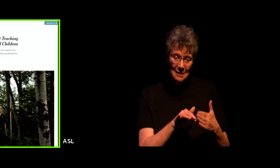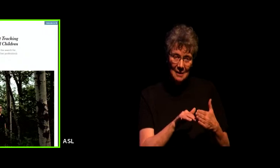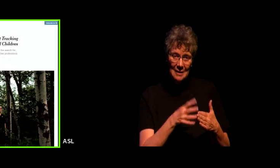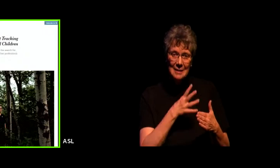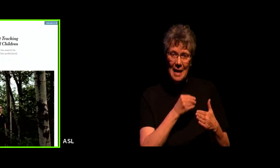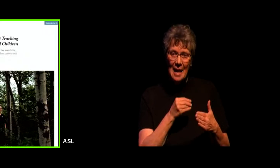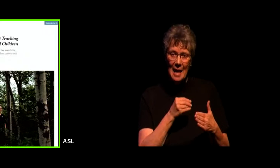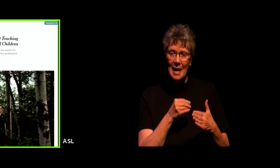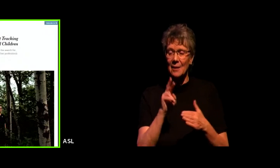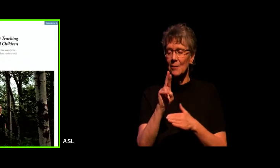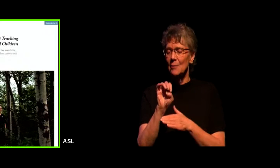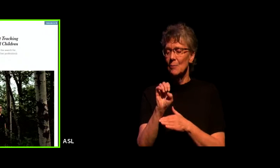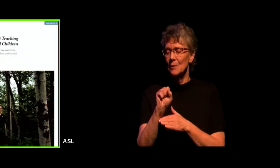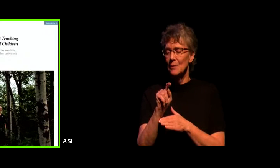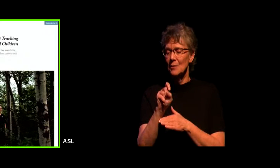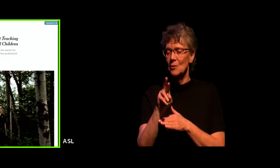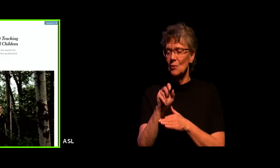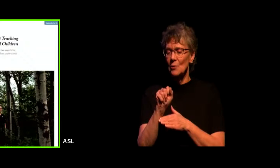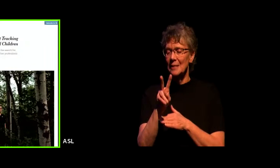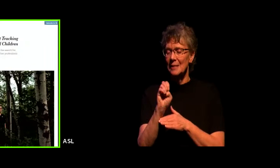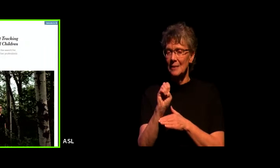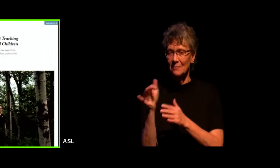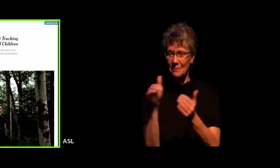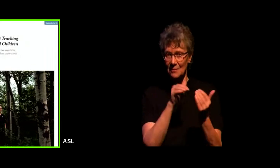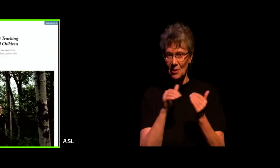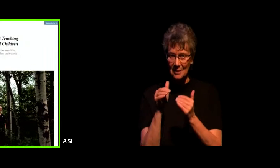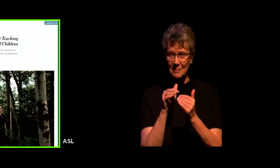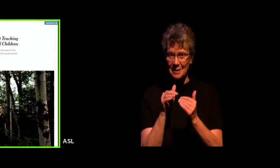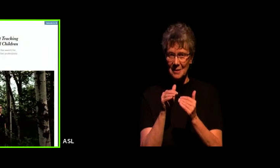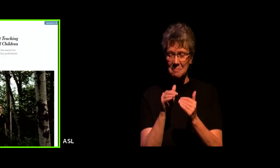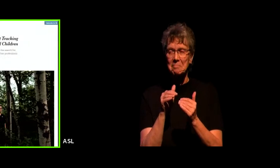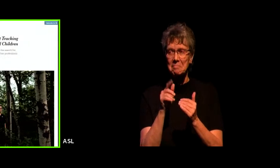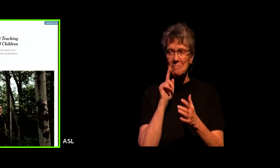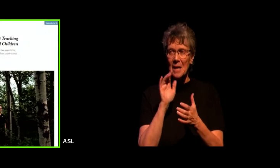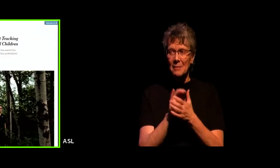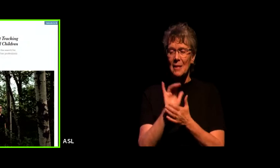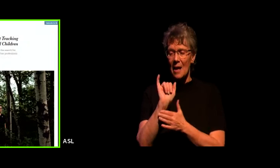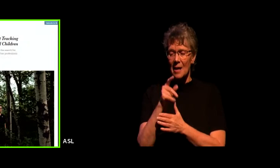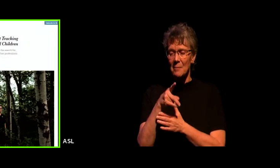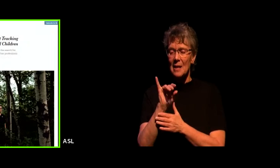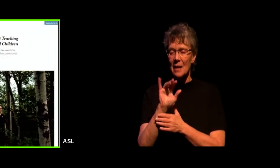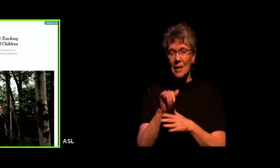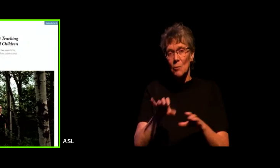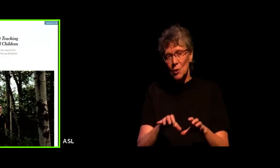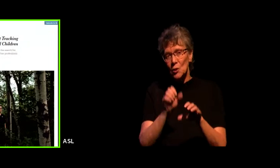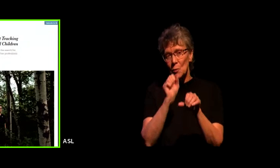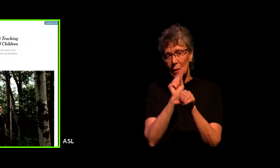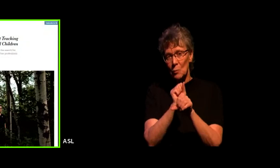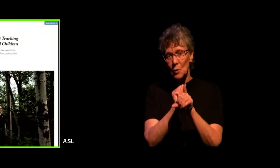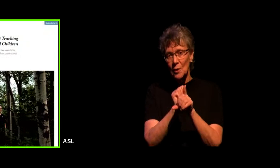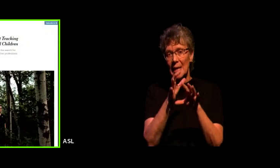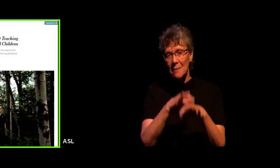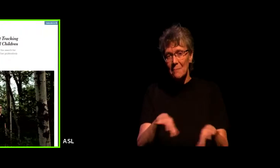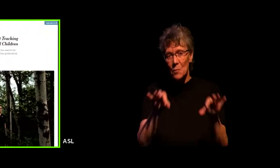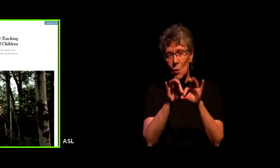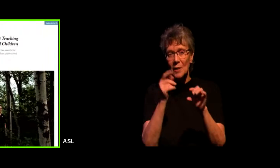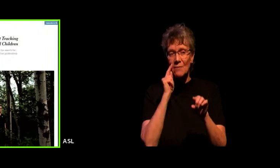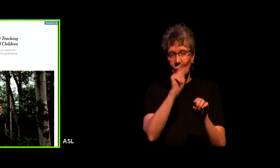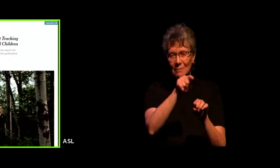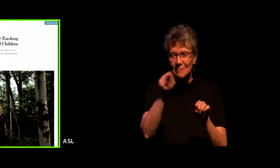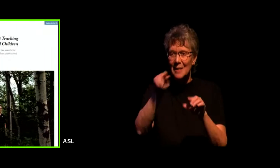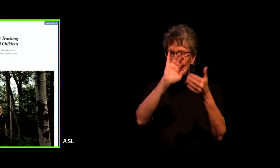what we do at IPIA is doing archaeology that matters to people other than ourselves. To do archaeology that matters other than